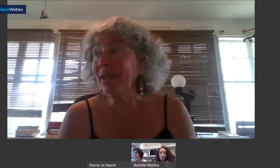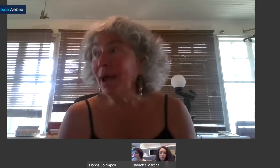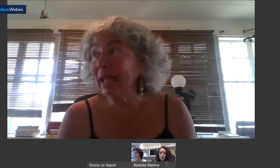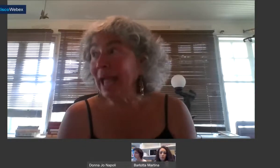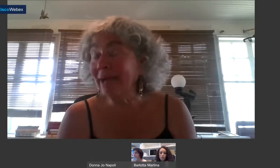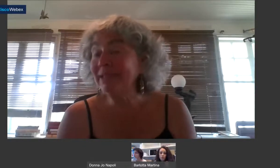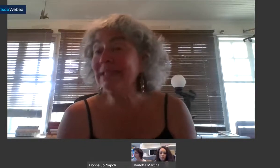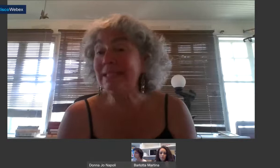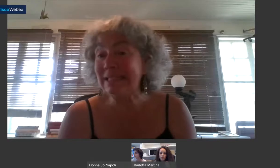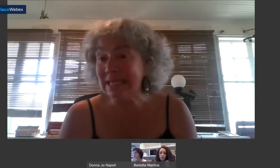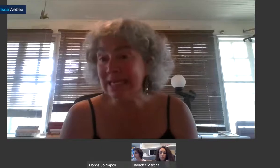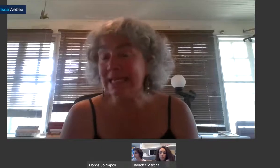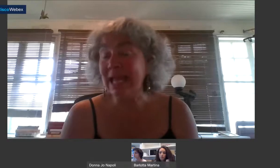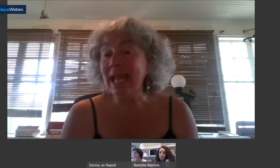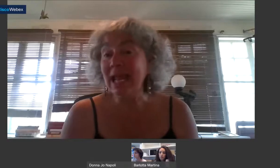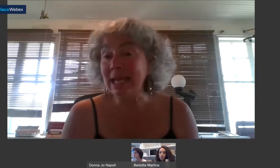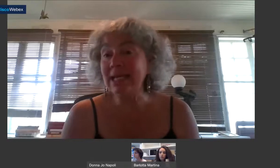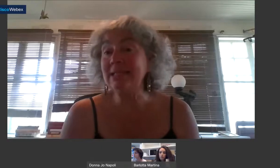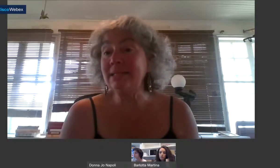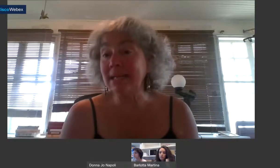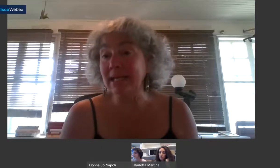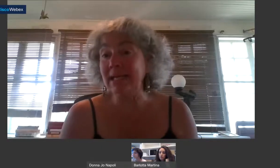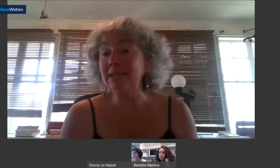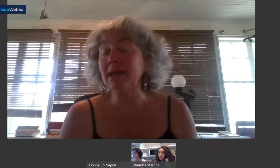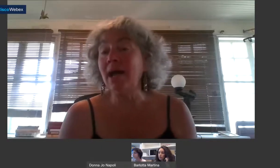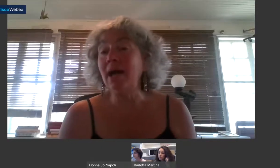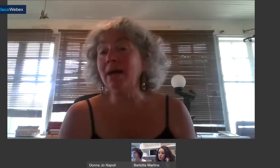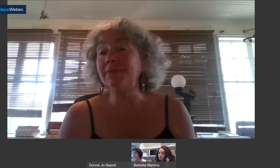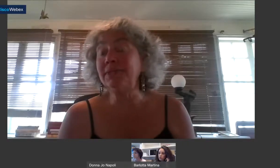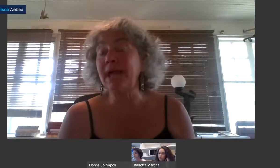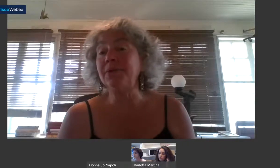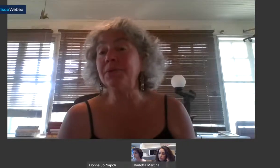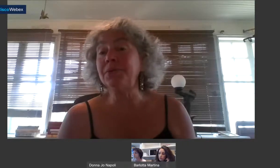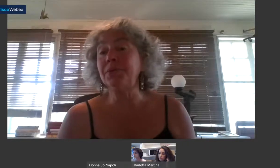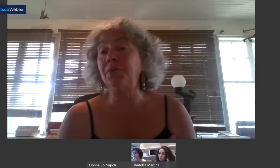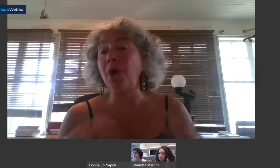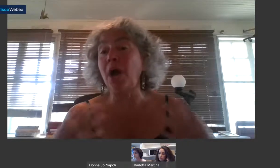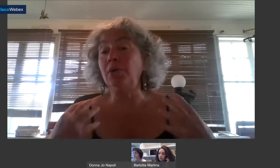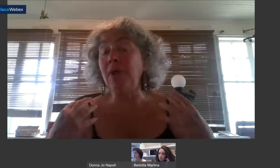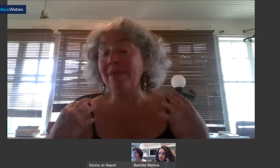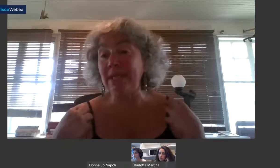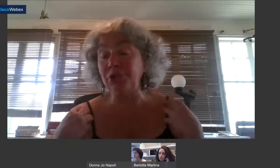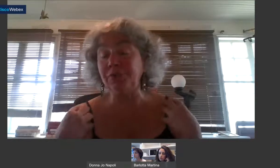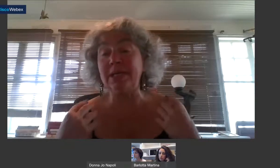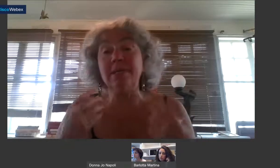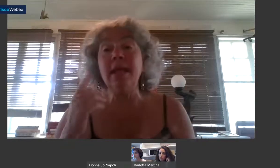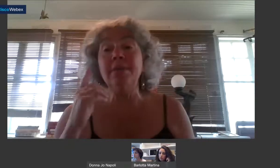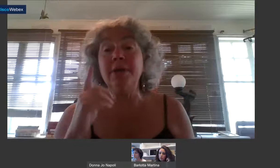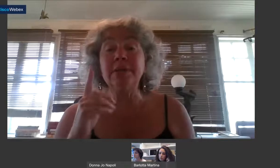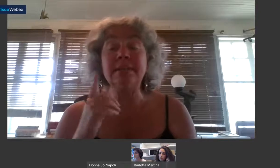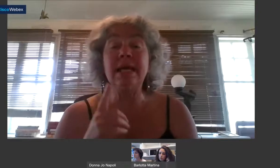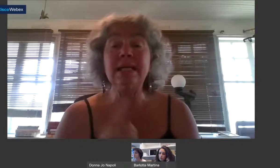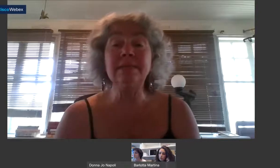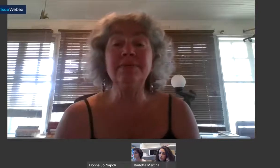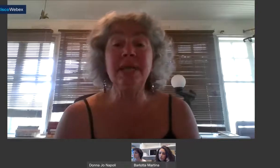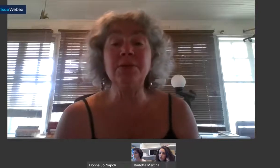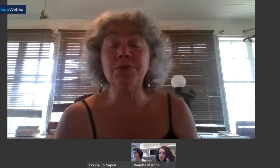I haven't seen any studies of signers who have injuries. There are studies of signers who